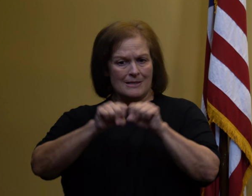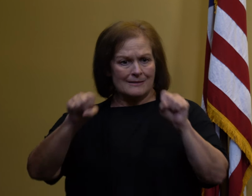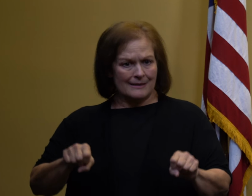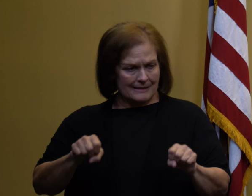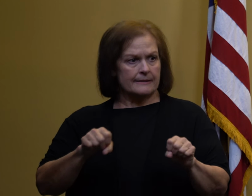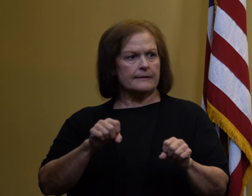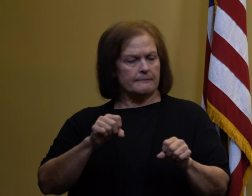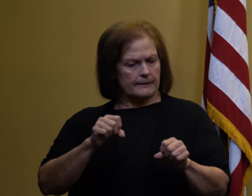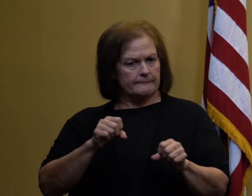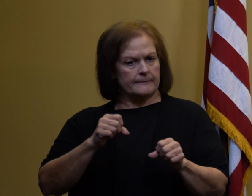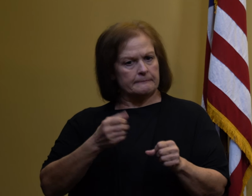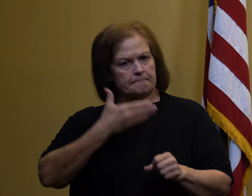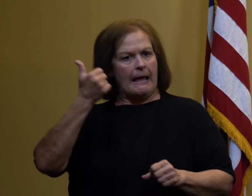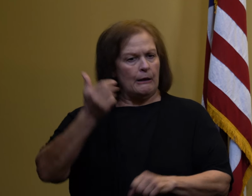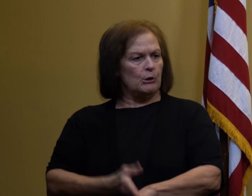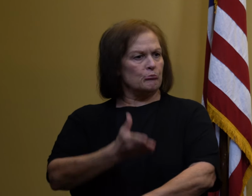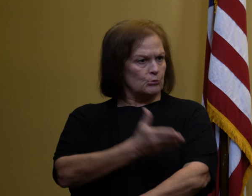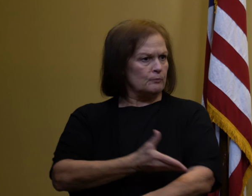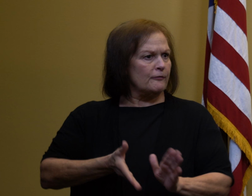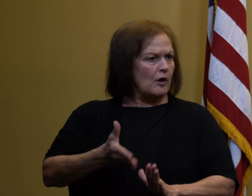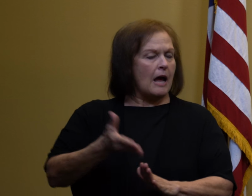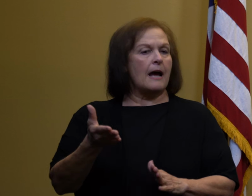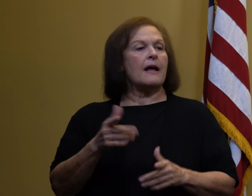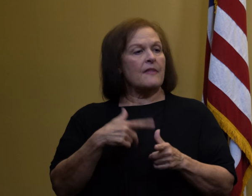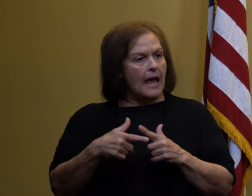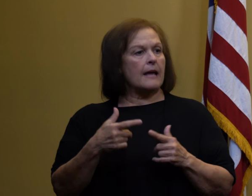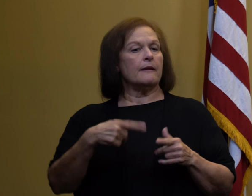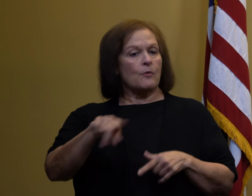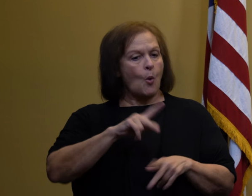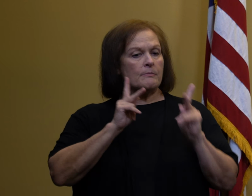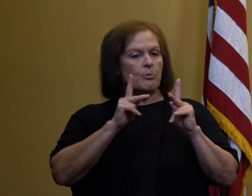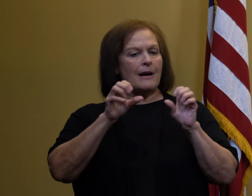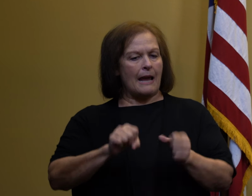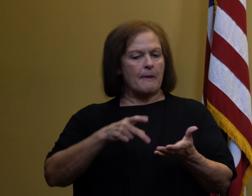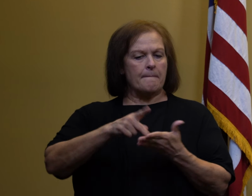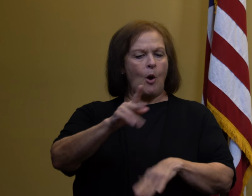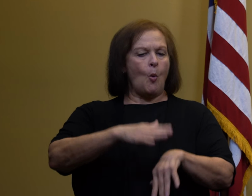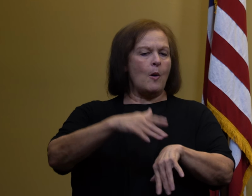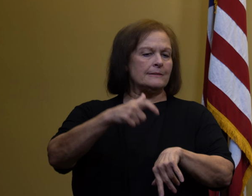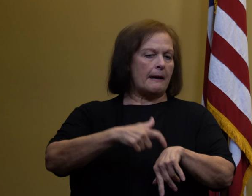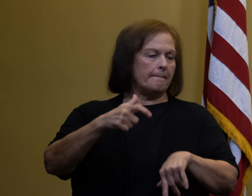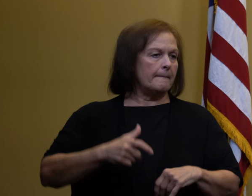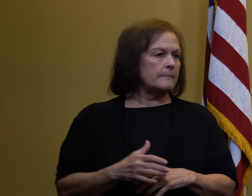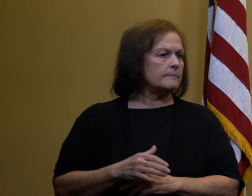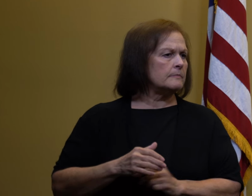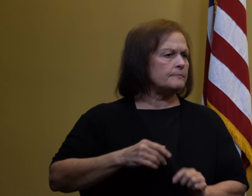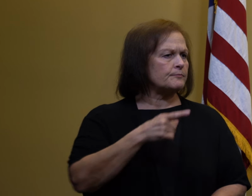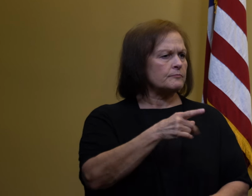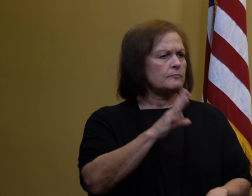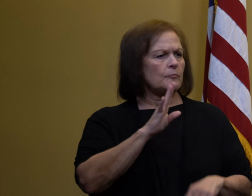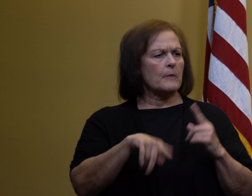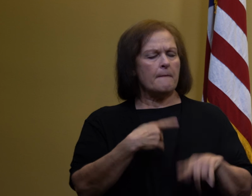manage more effectively, and at the end of the day, get people paid on time. What is your response to Councilmember